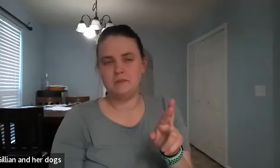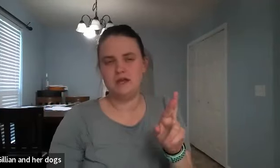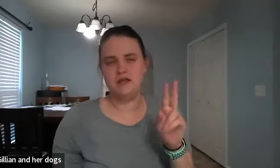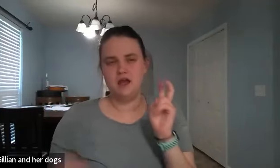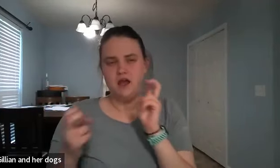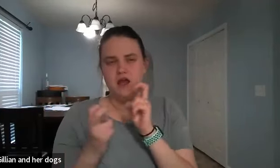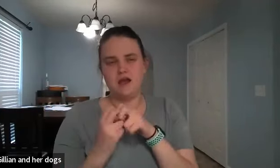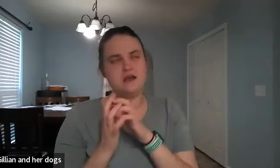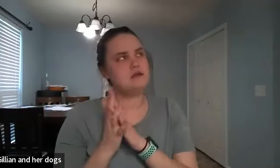I've